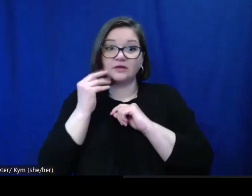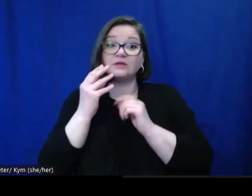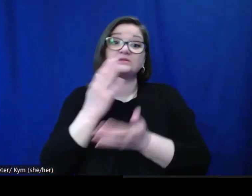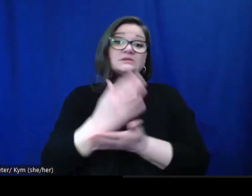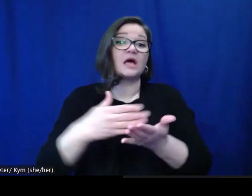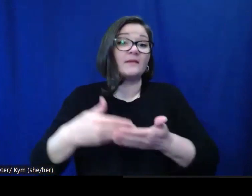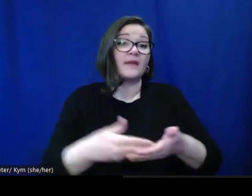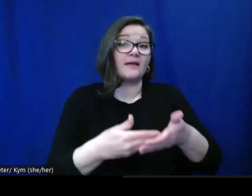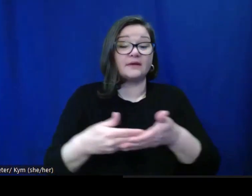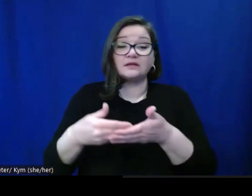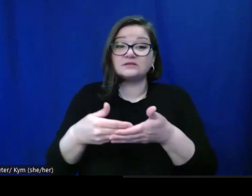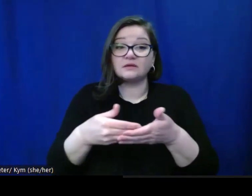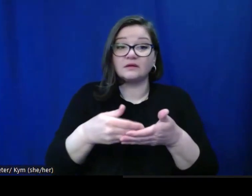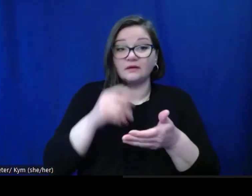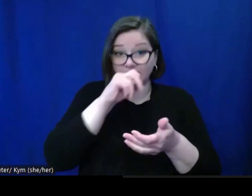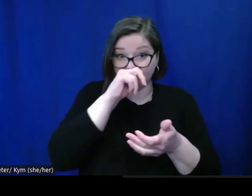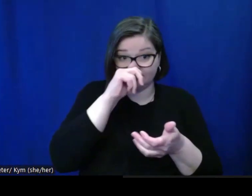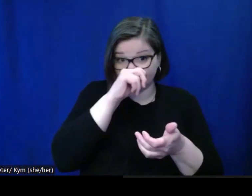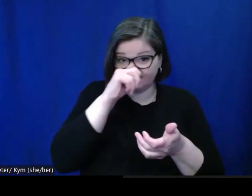infants